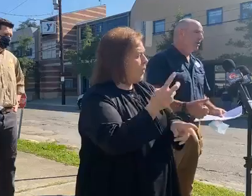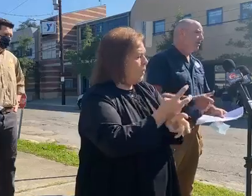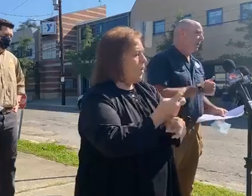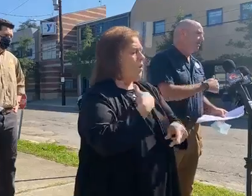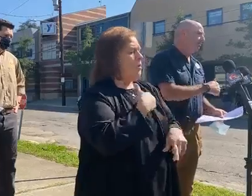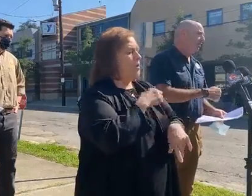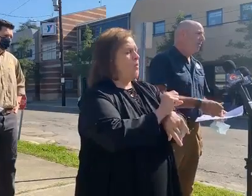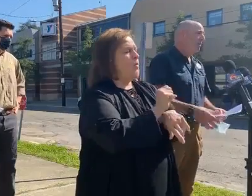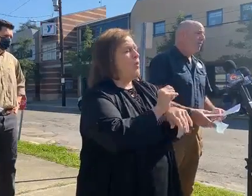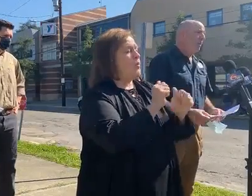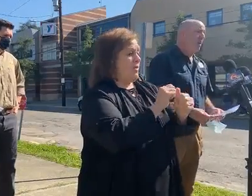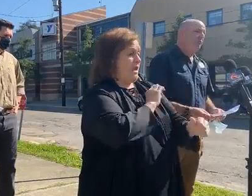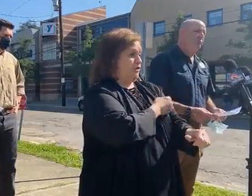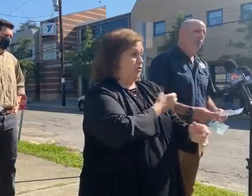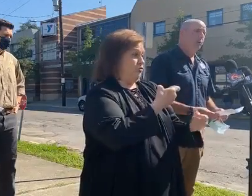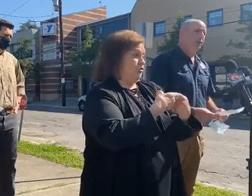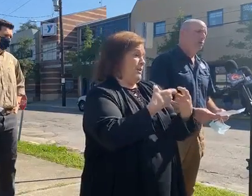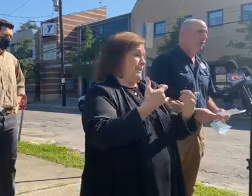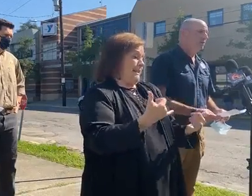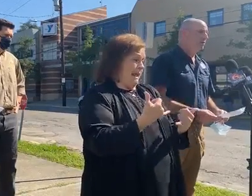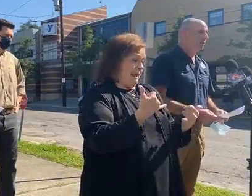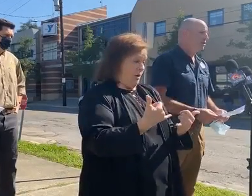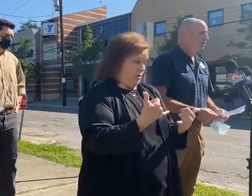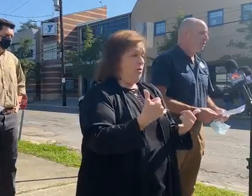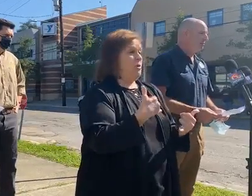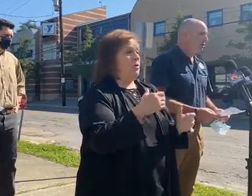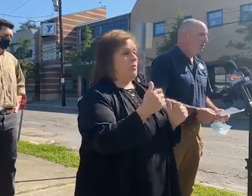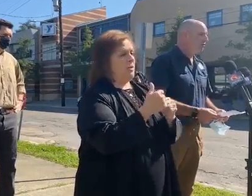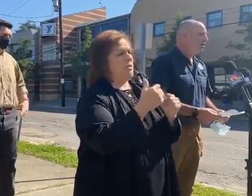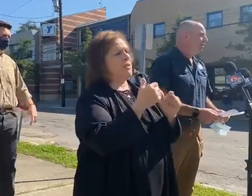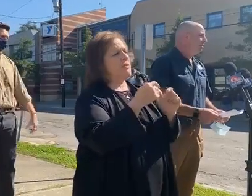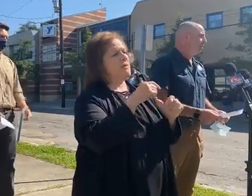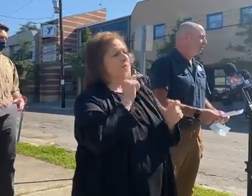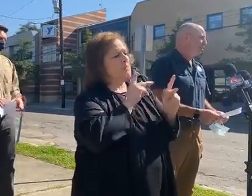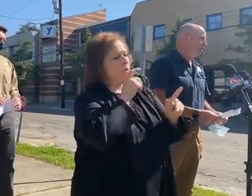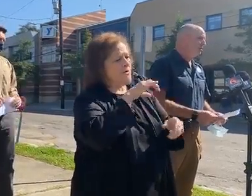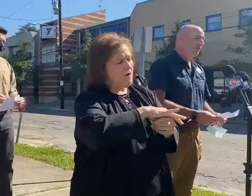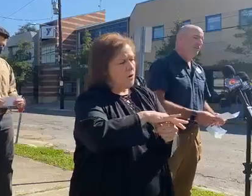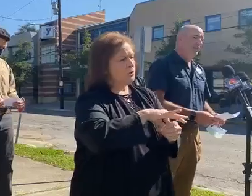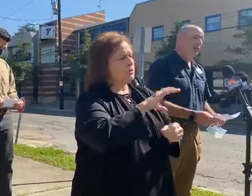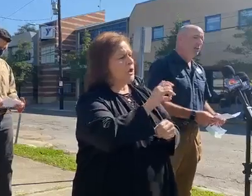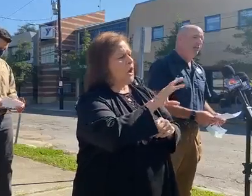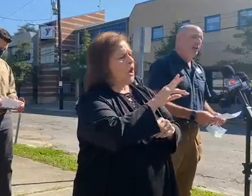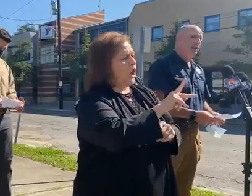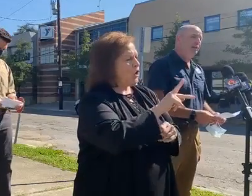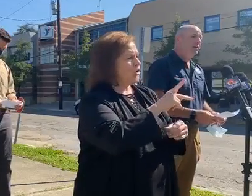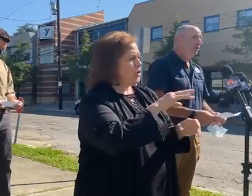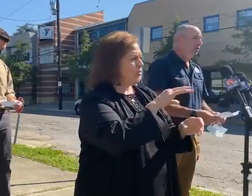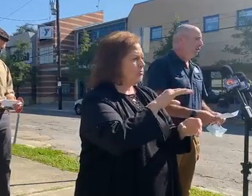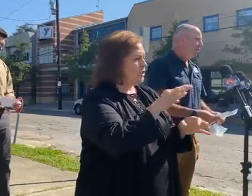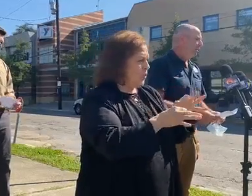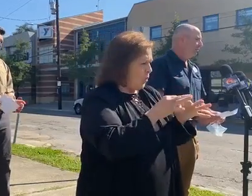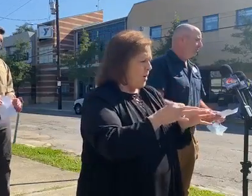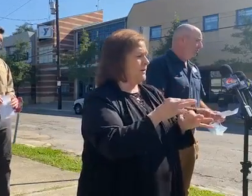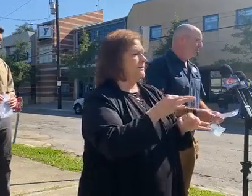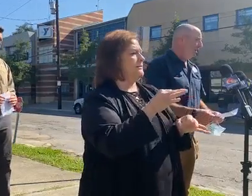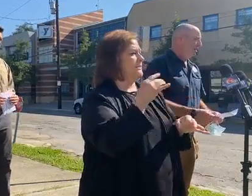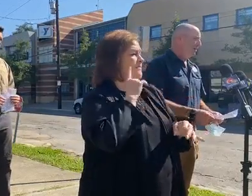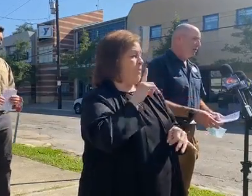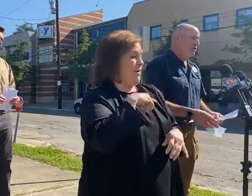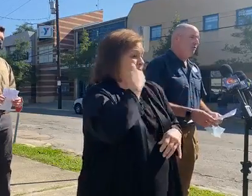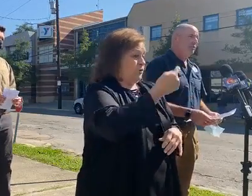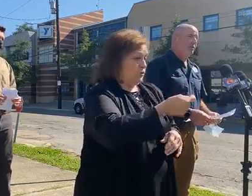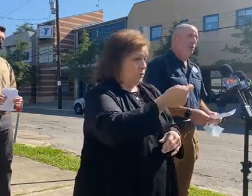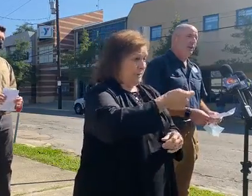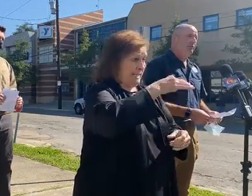with energy. I just came from the office. We're working with the Registrar of Voters, the Clerk of Courts, and the state of Louisiana regarding next Tuesday